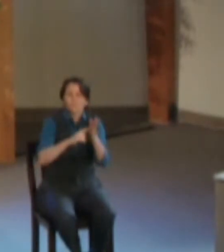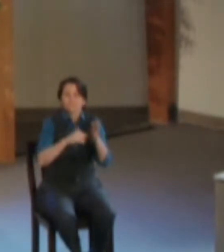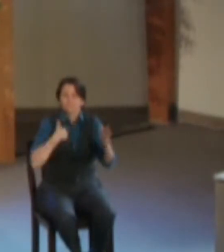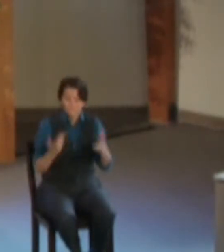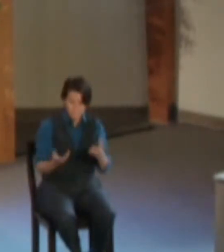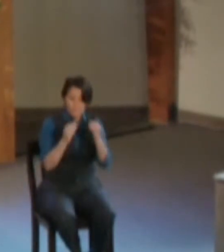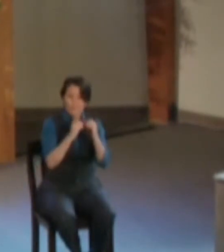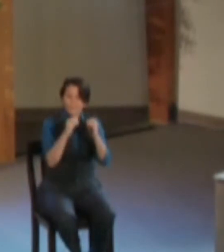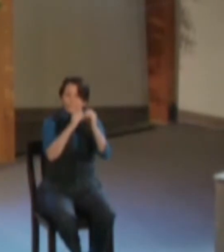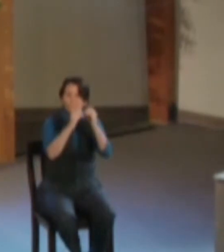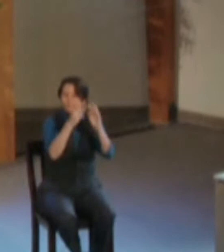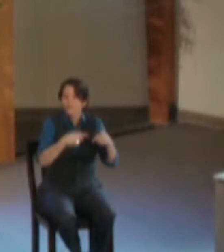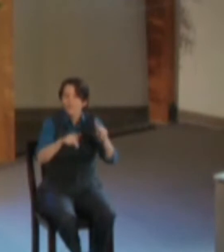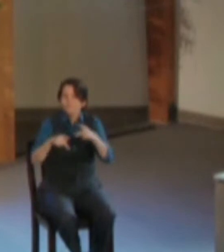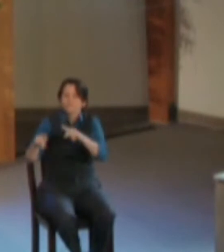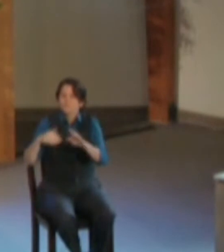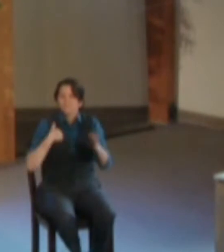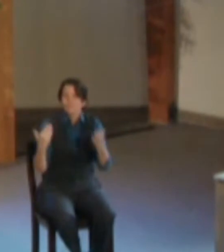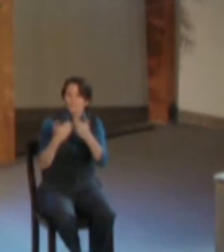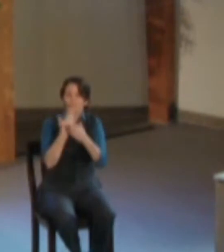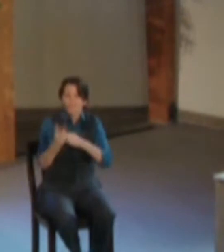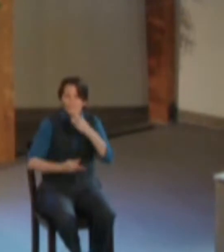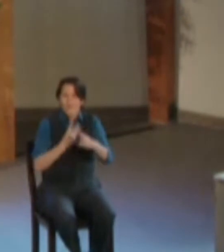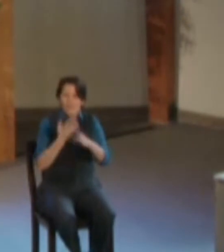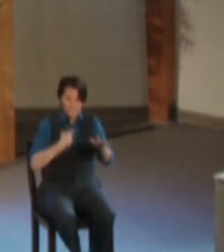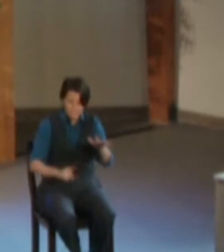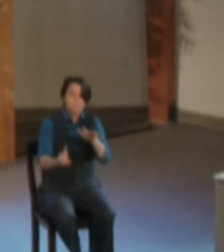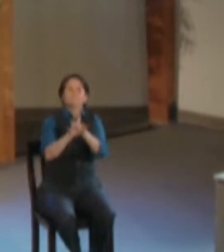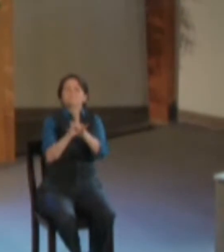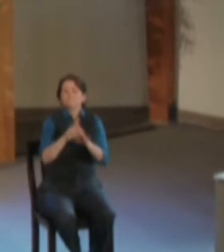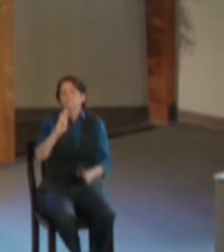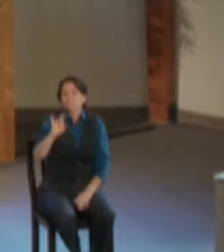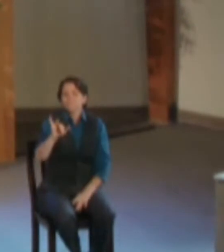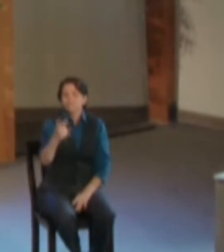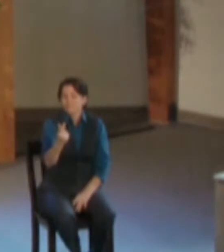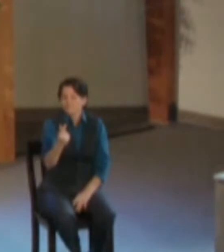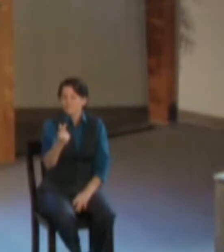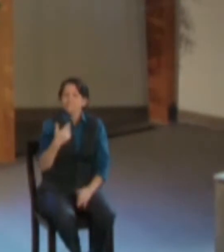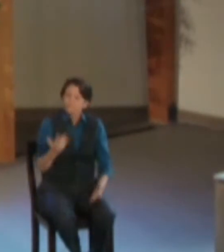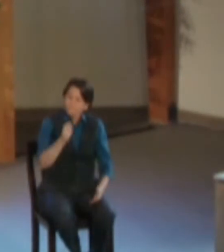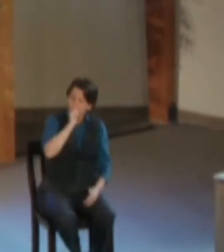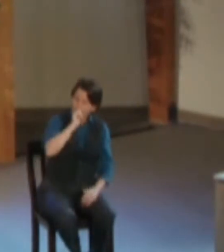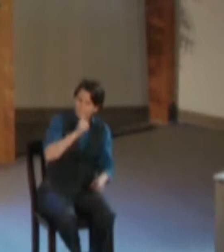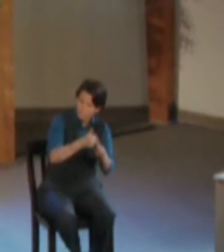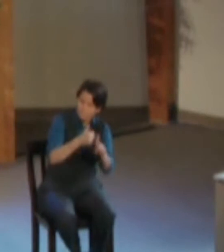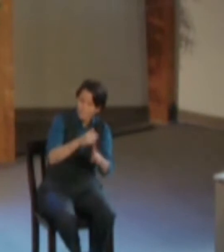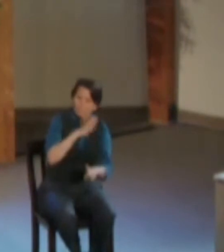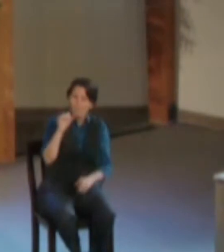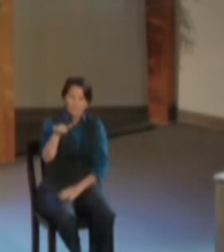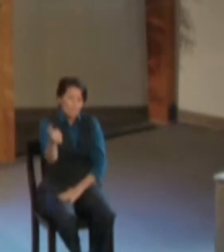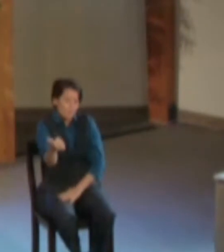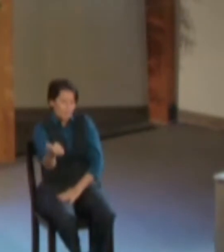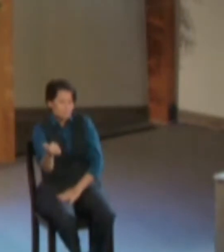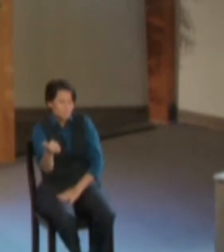opening. And it's a whole new way of being. So be patient with yourself. Be patient with others. Because guess what? We are going to do